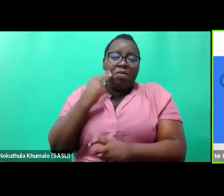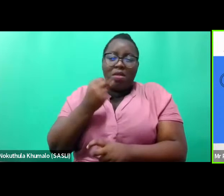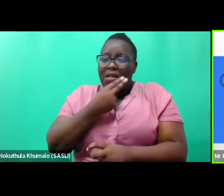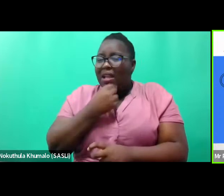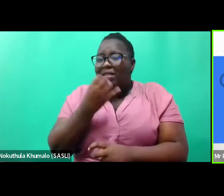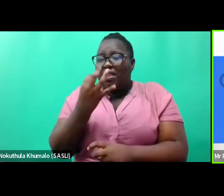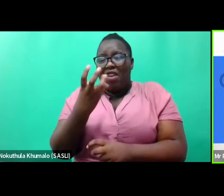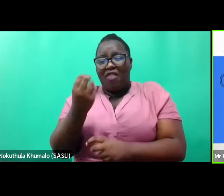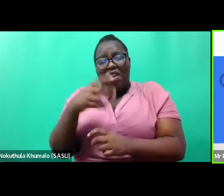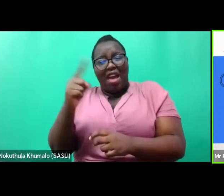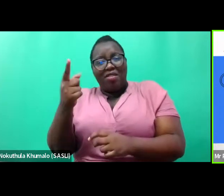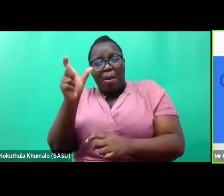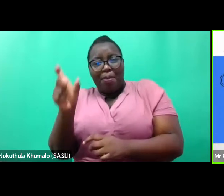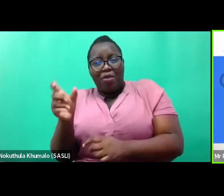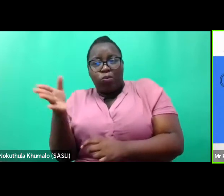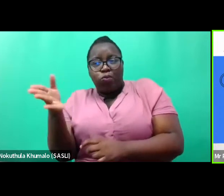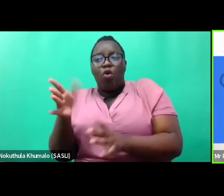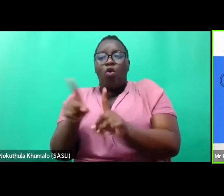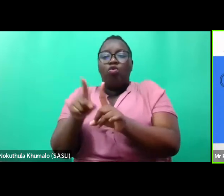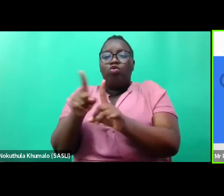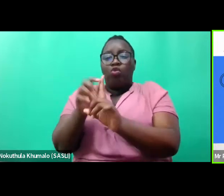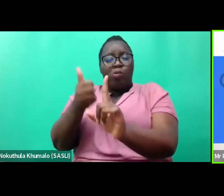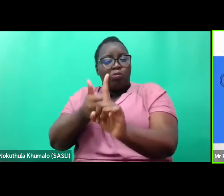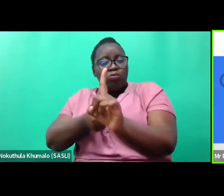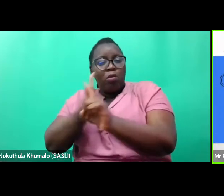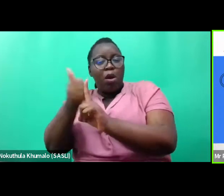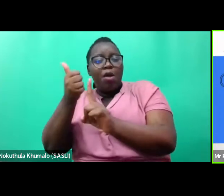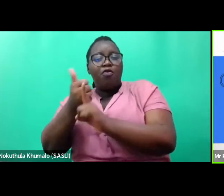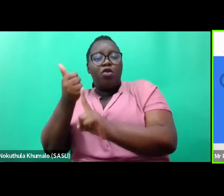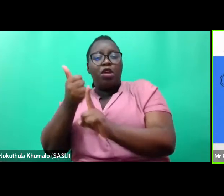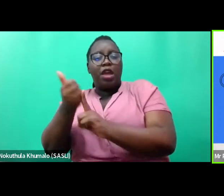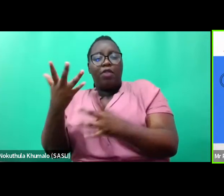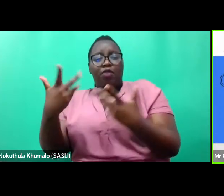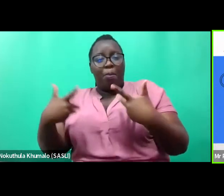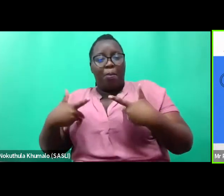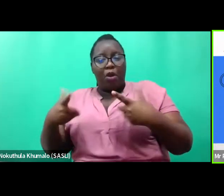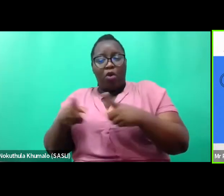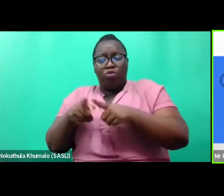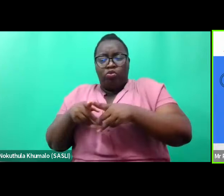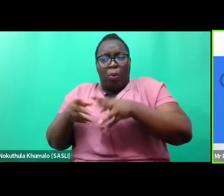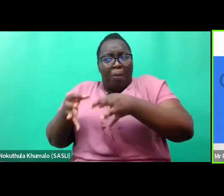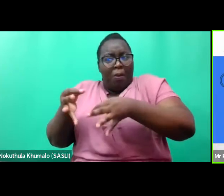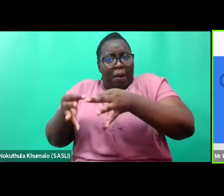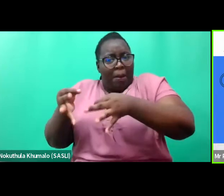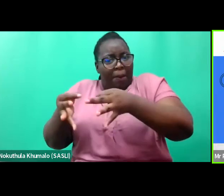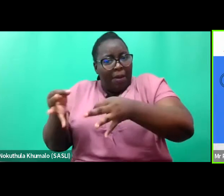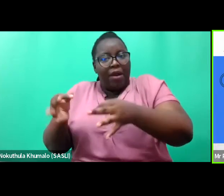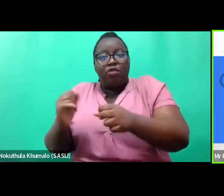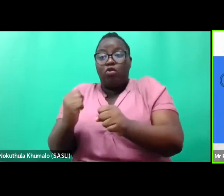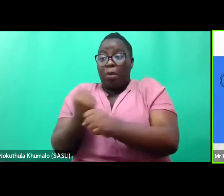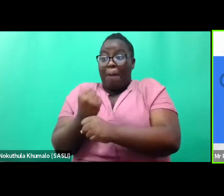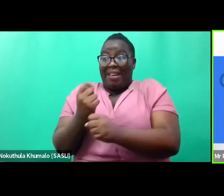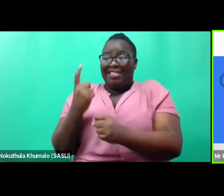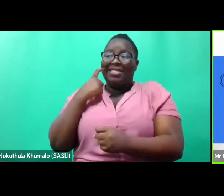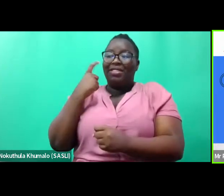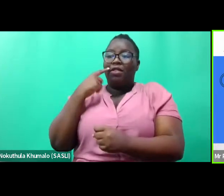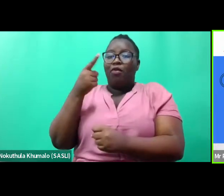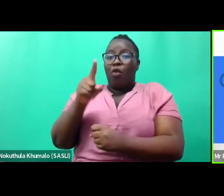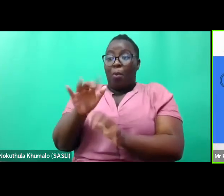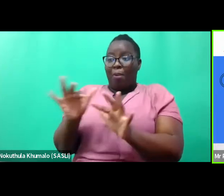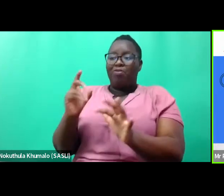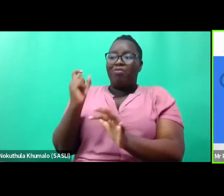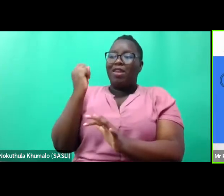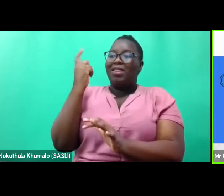could maybe advocate for me just to elaborate, just to make it easier for people to understand what it was. Thank